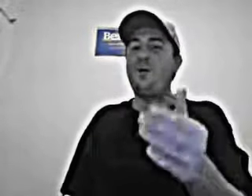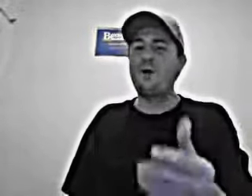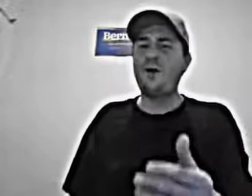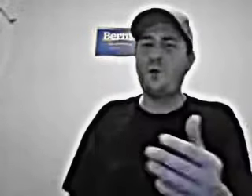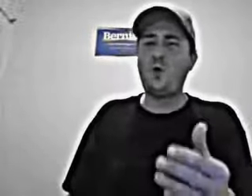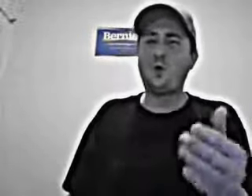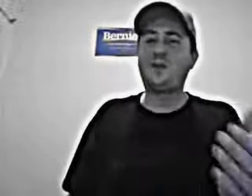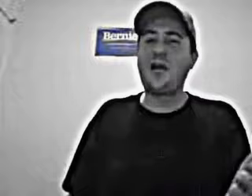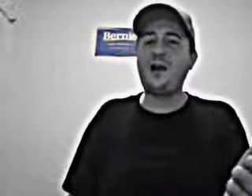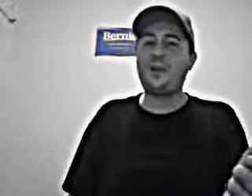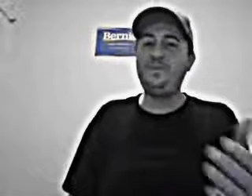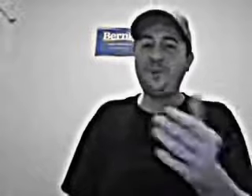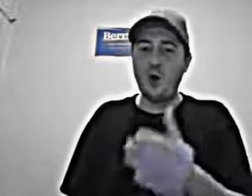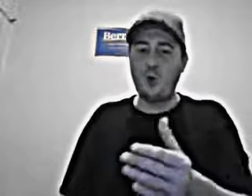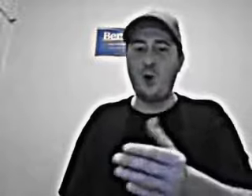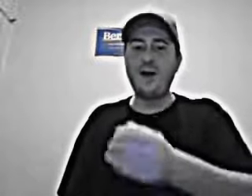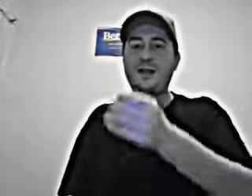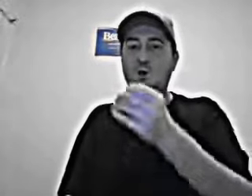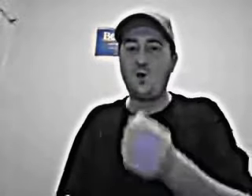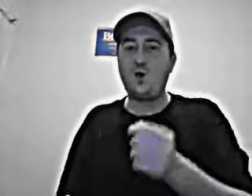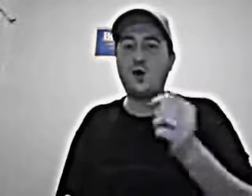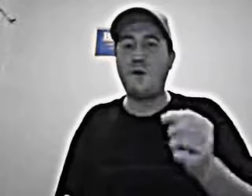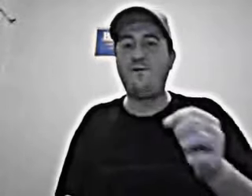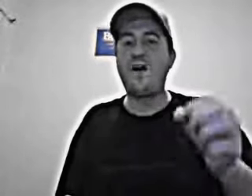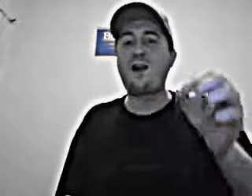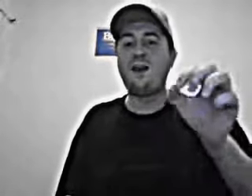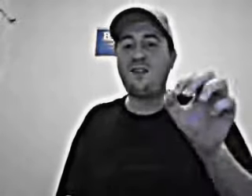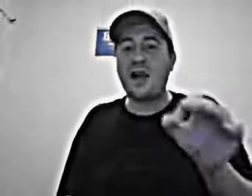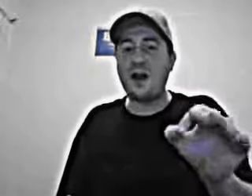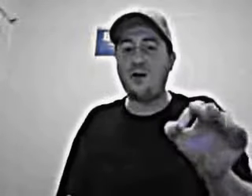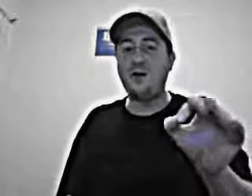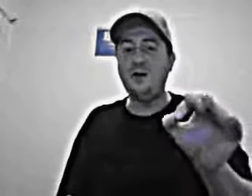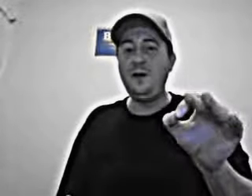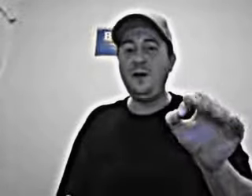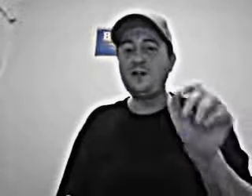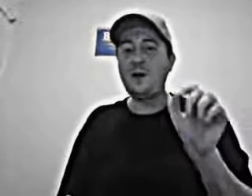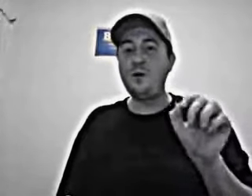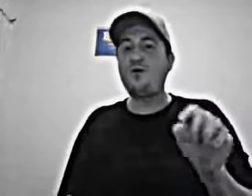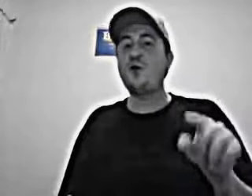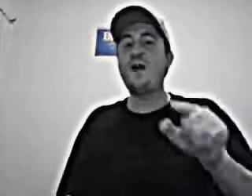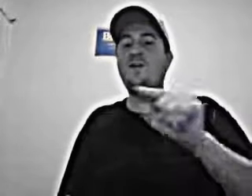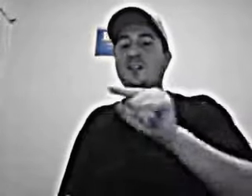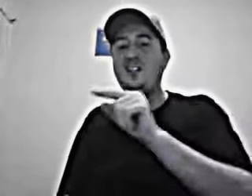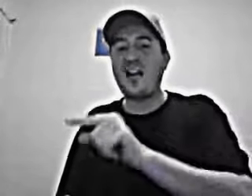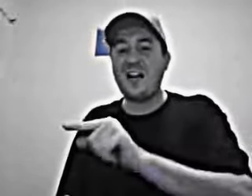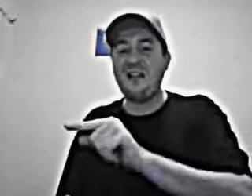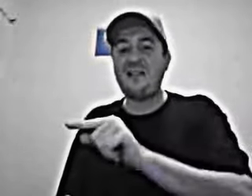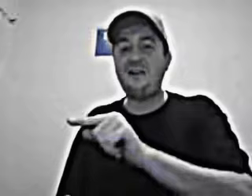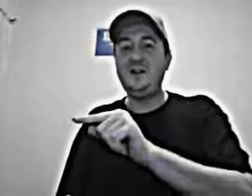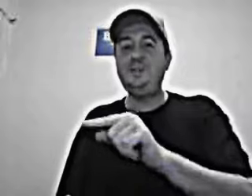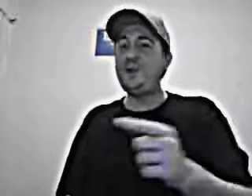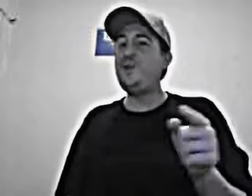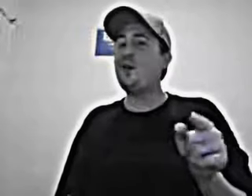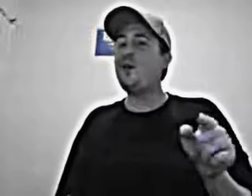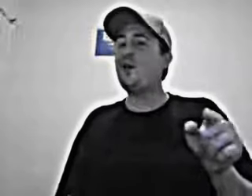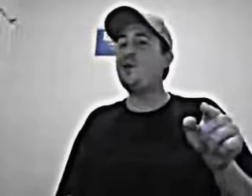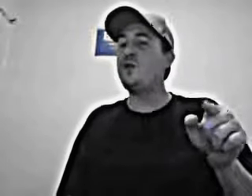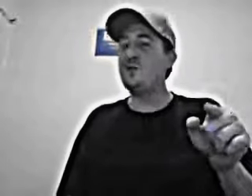but we're in a war on terror the whole point is a war on fucking terror so if we're going after states then we're not going after